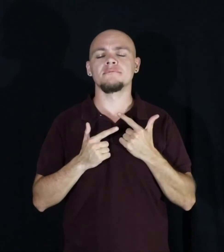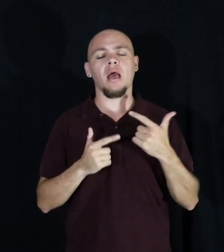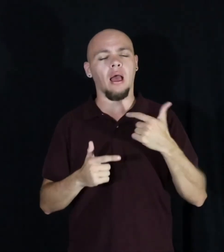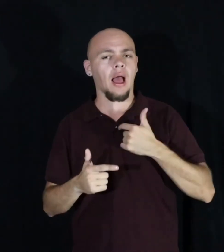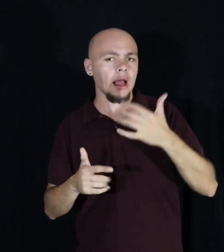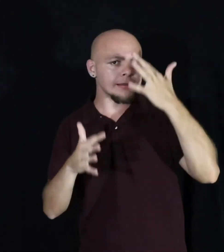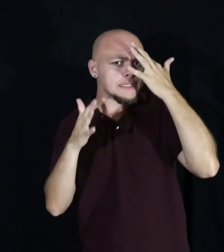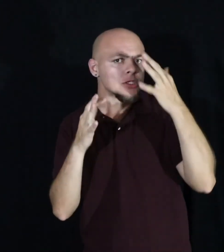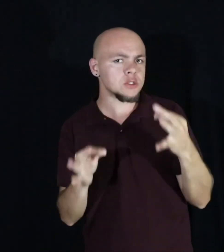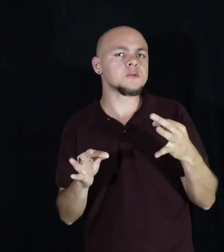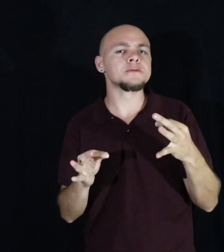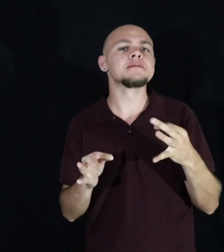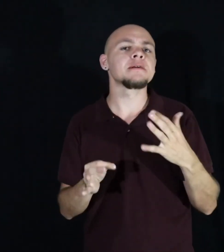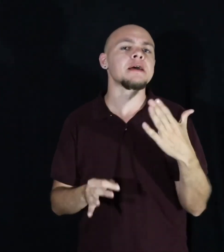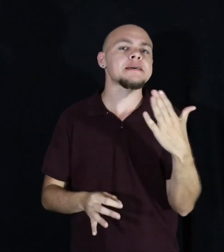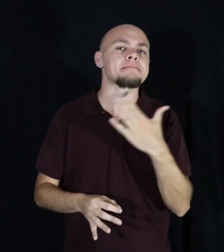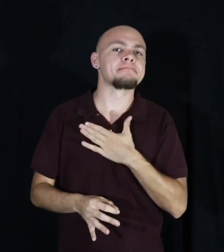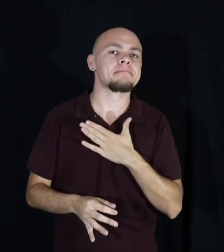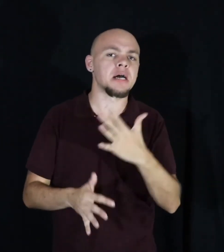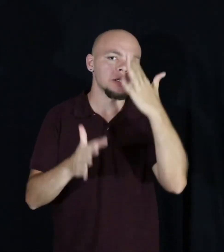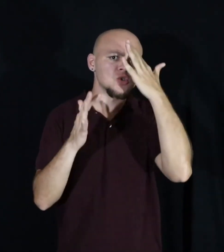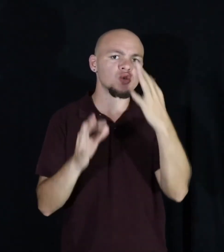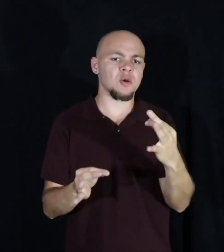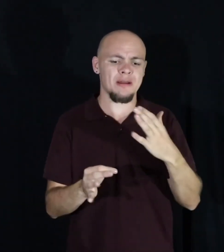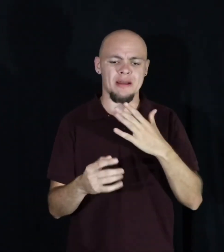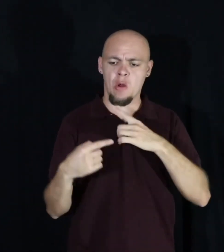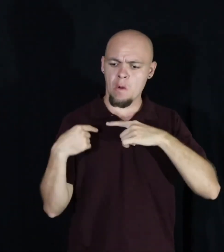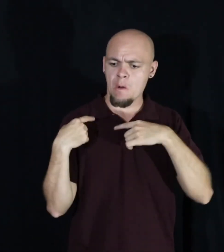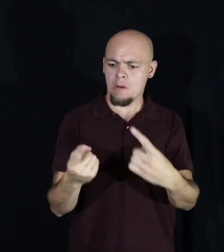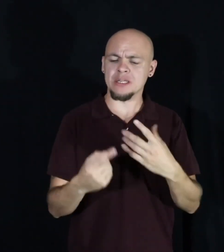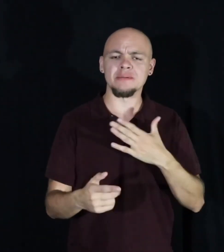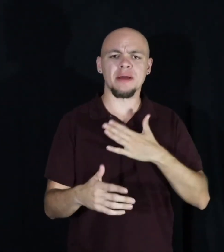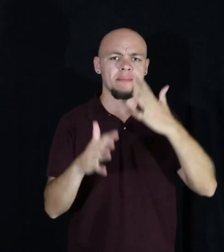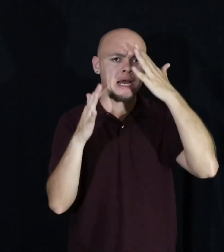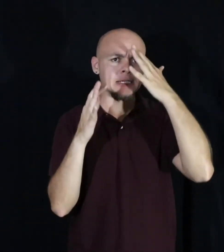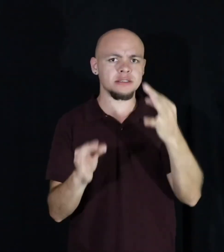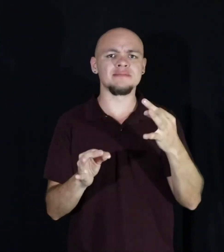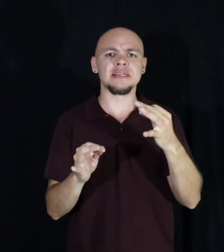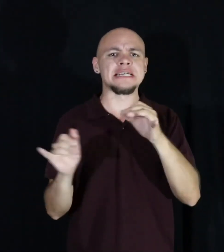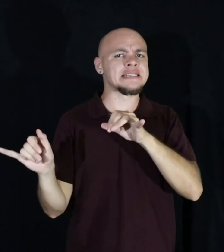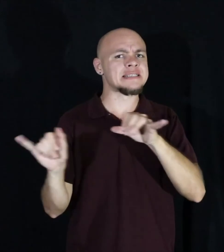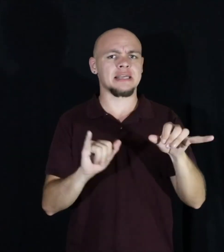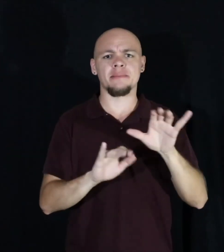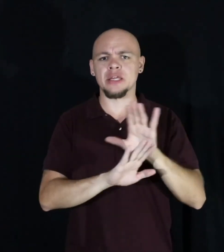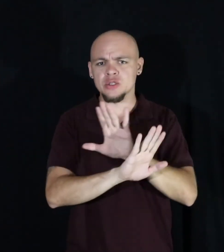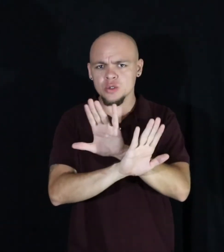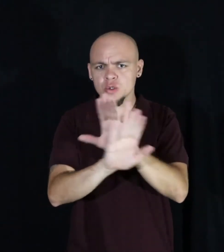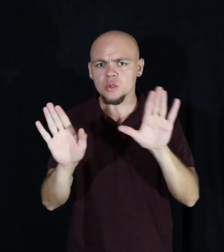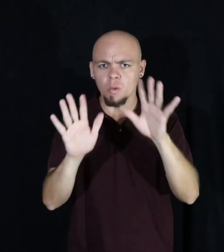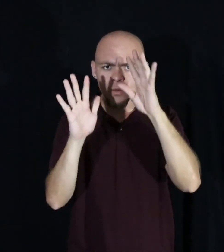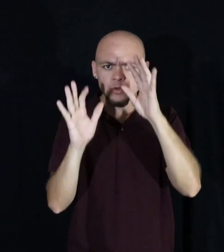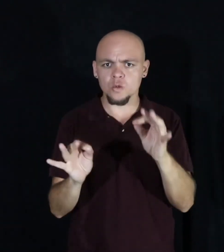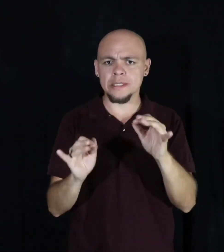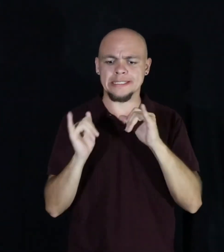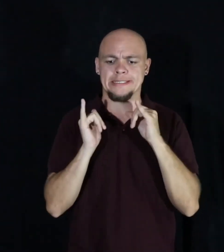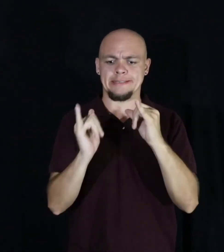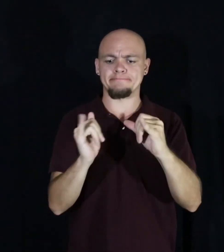choose. It is my choice. It has always been my choice, just as it has always been your choice.